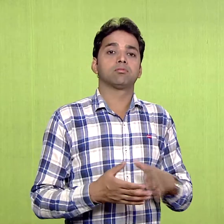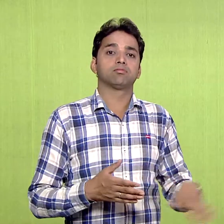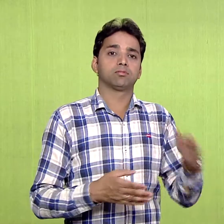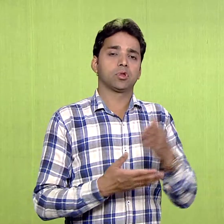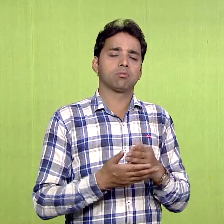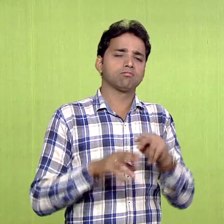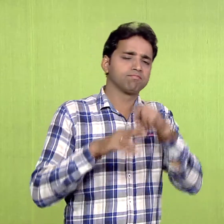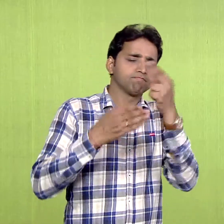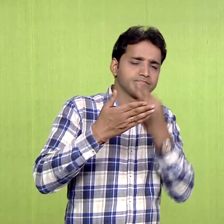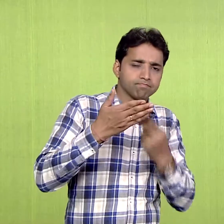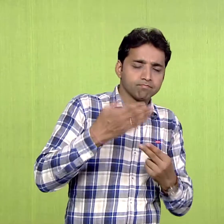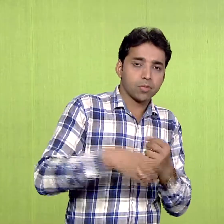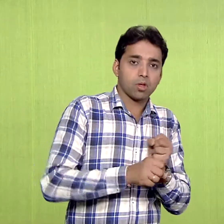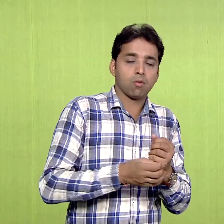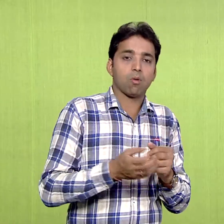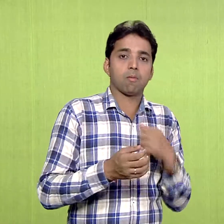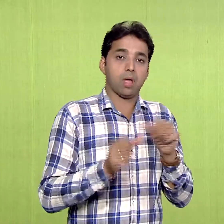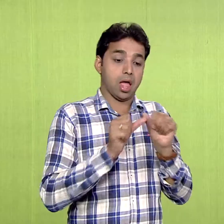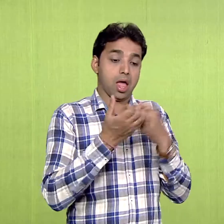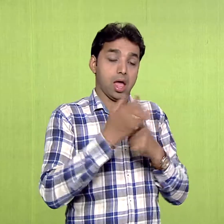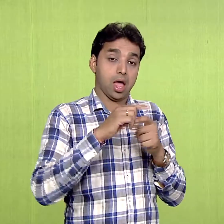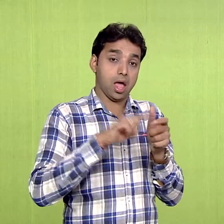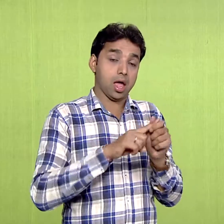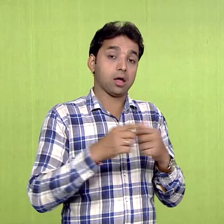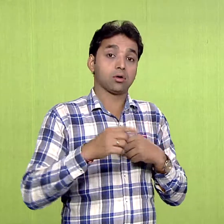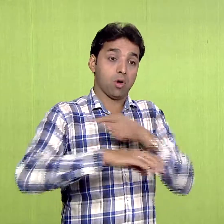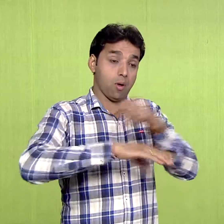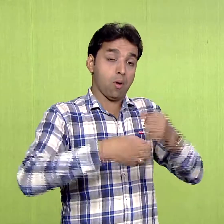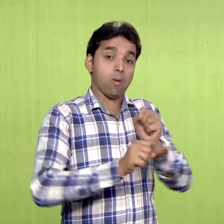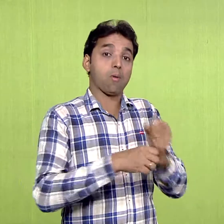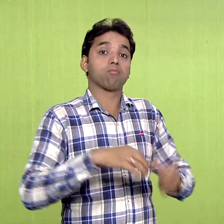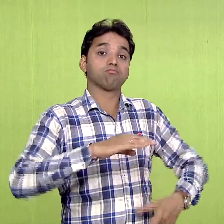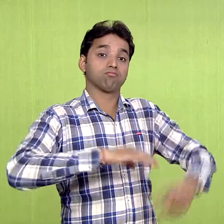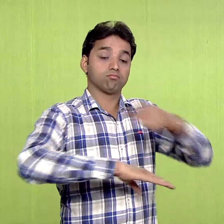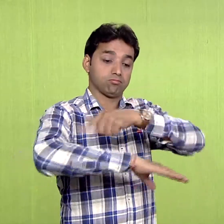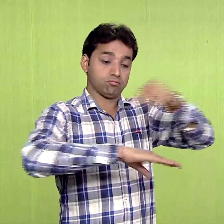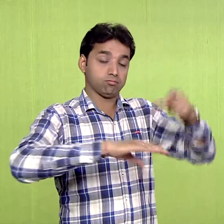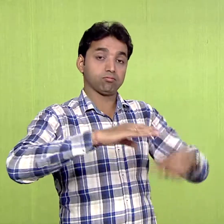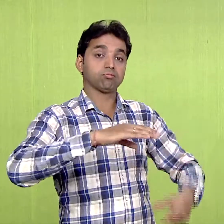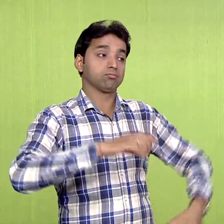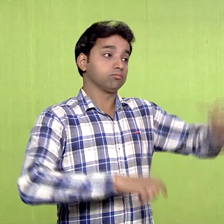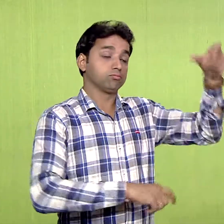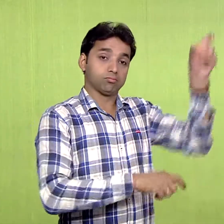art and builders who decorated these temples with beautiful sculptures.